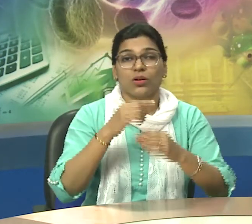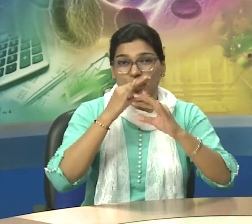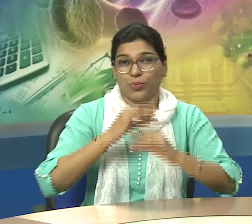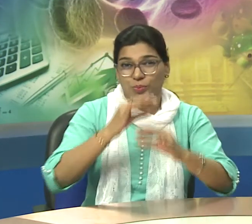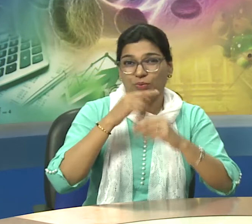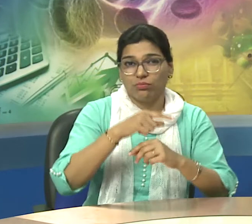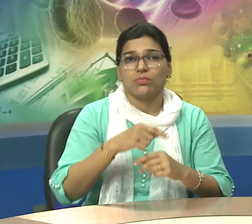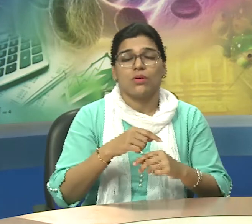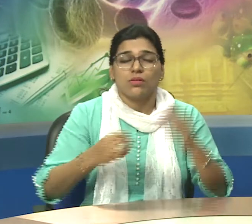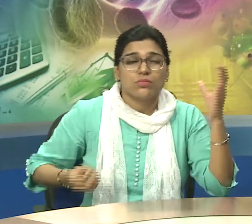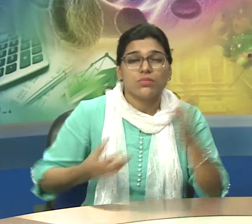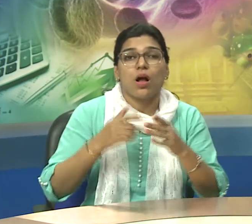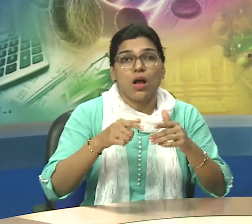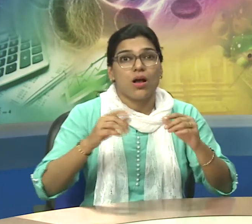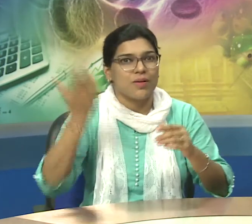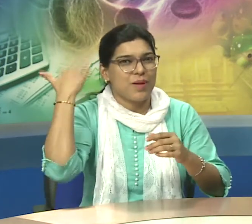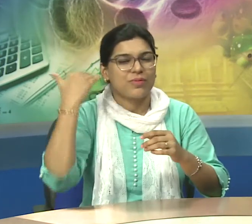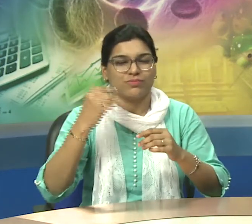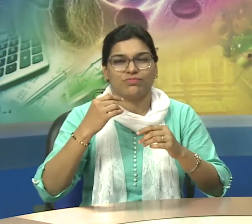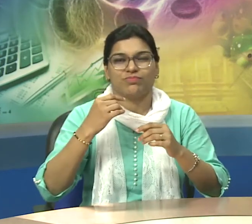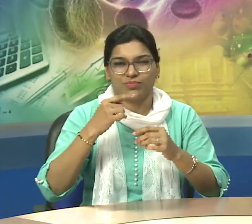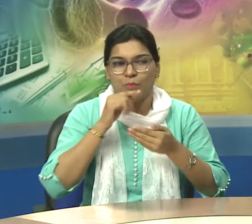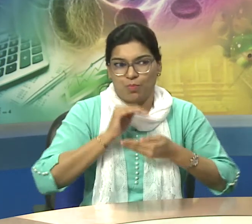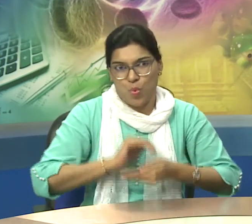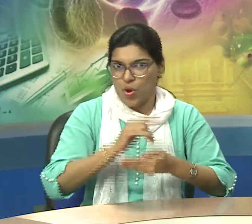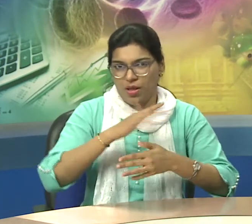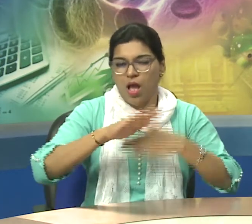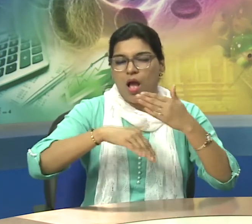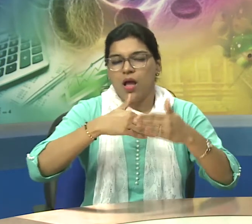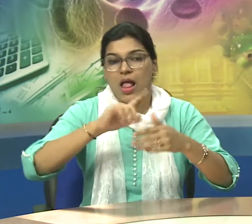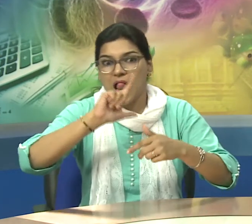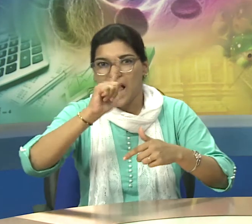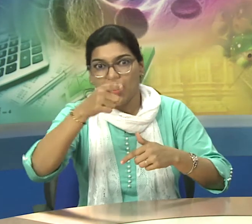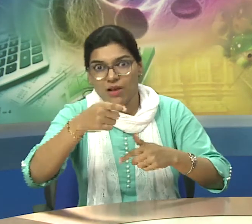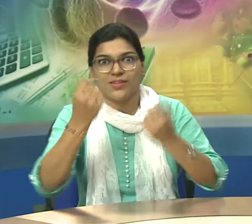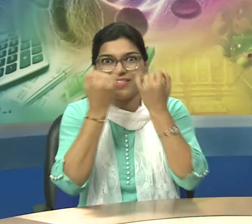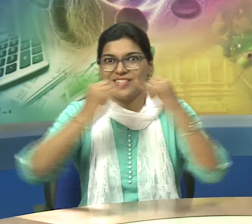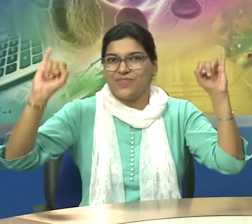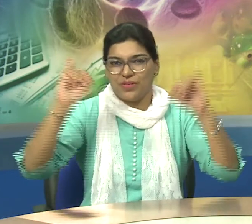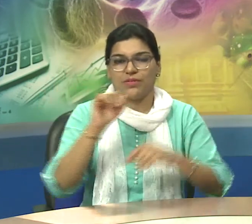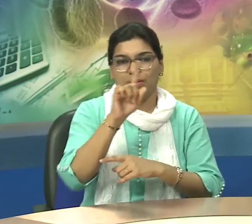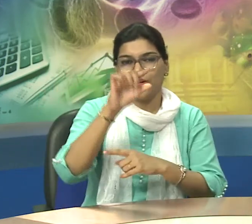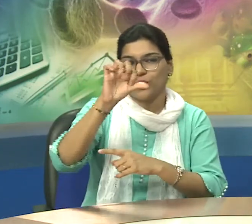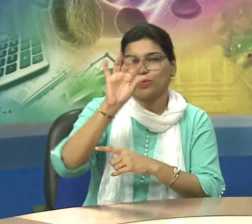Bismillah Khan had the rare honor of playing the